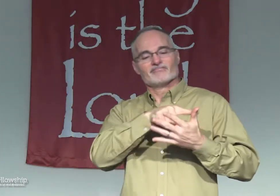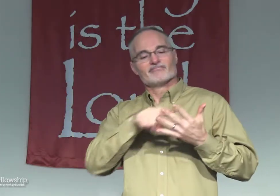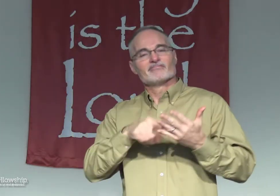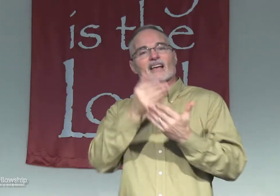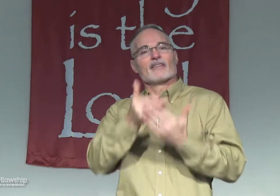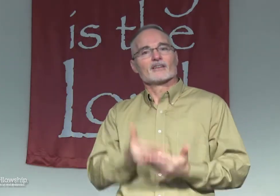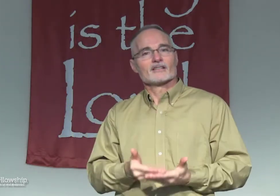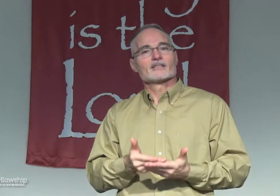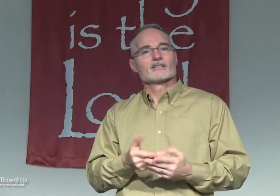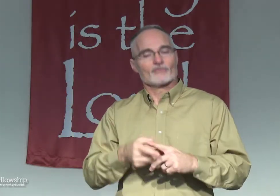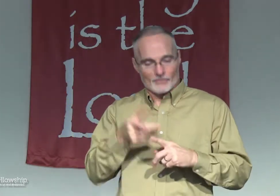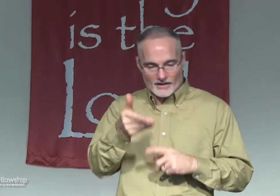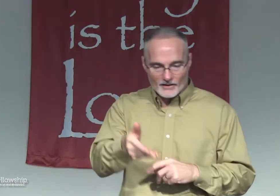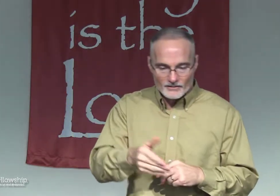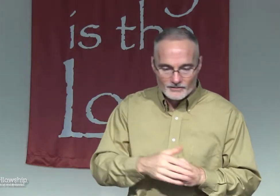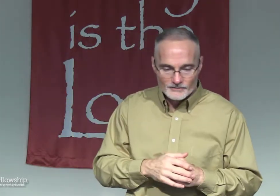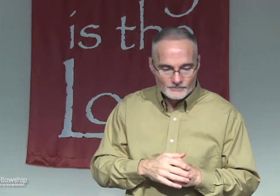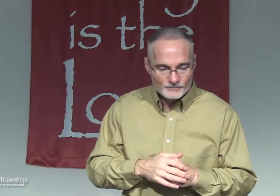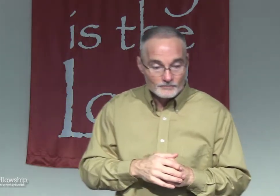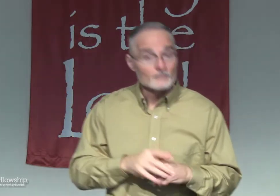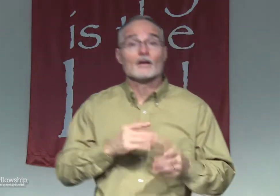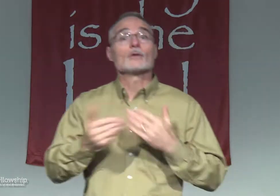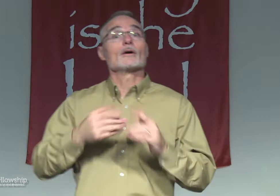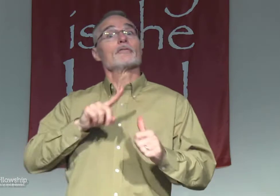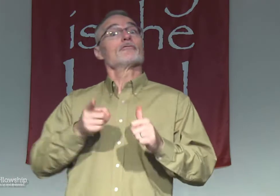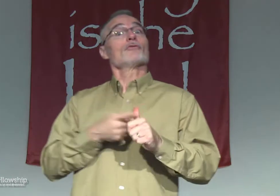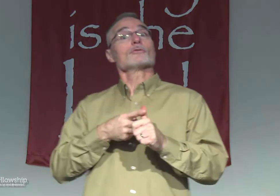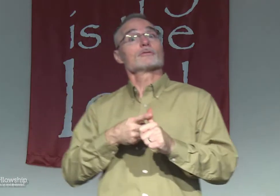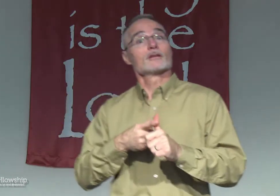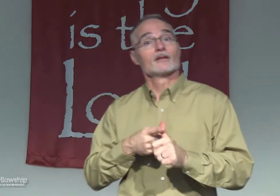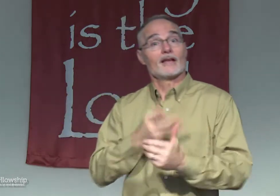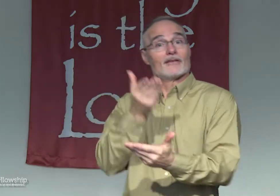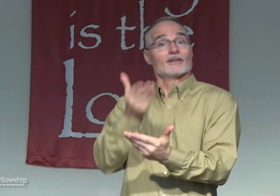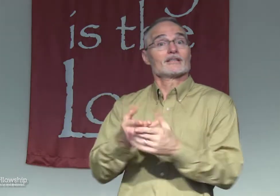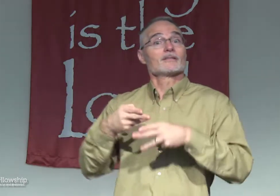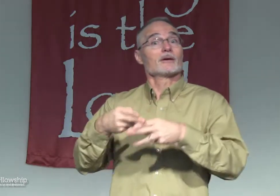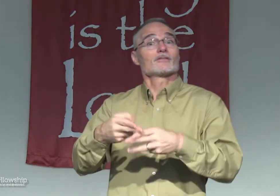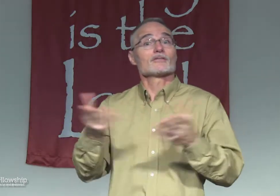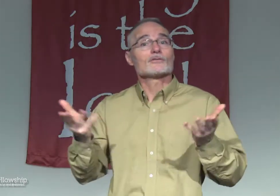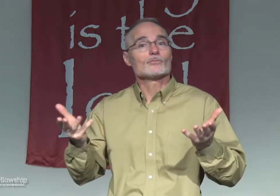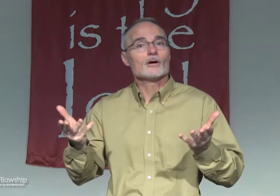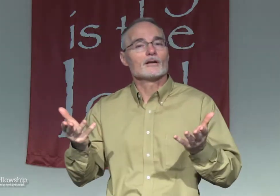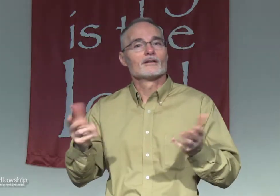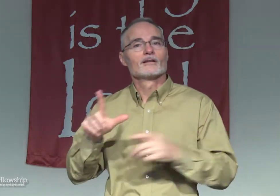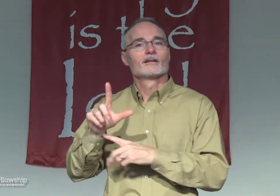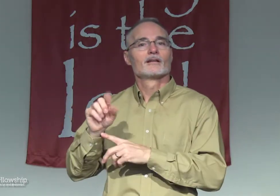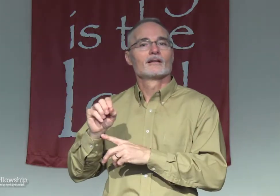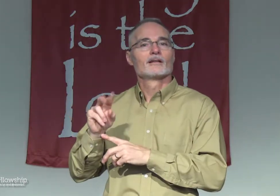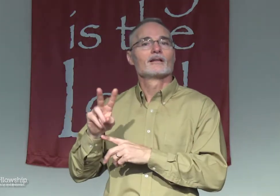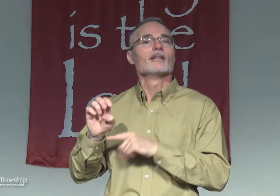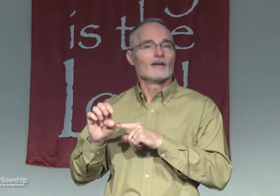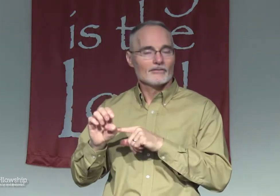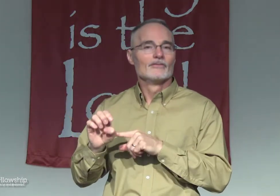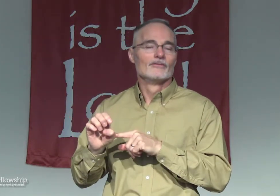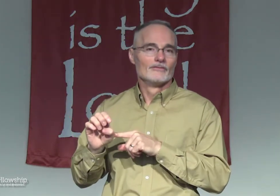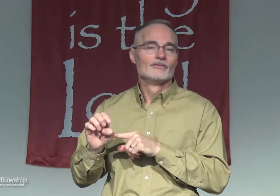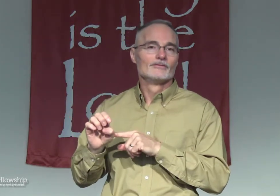if the Spirit is there? This is the evidence of the Spirit being there. And the first one that's mentioned is love.